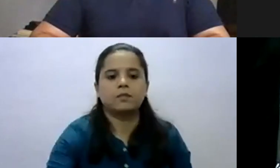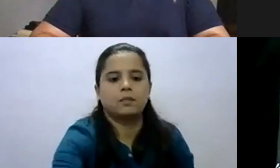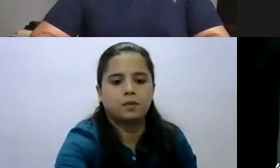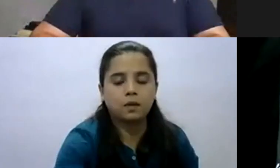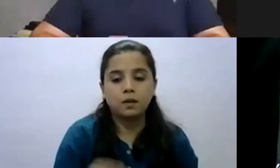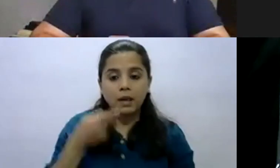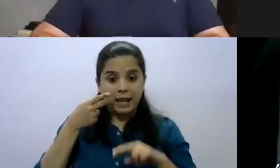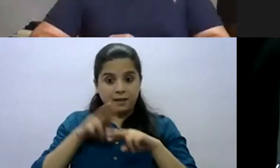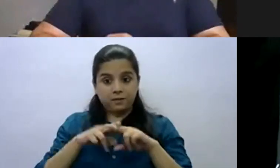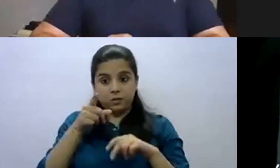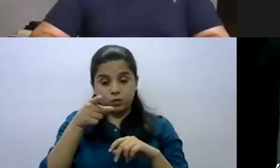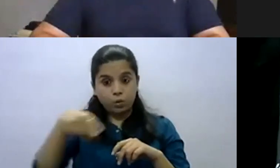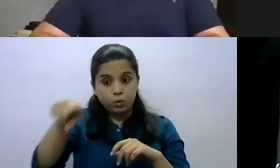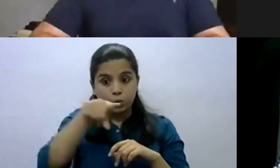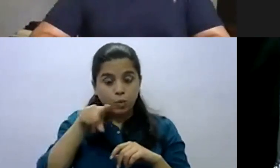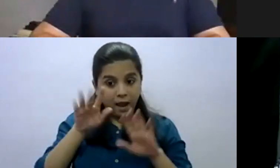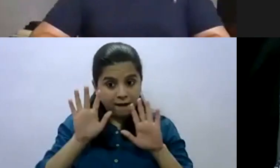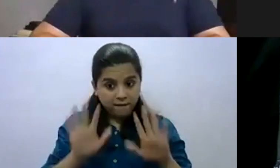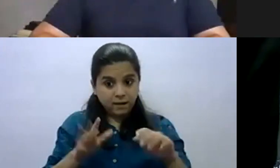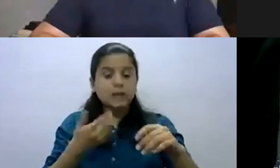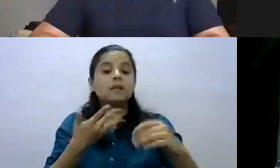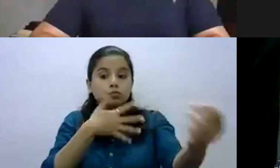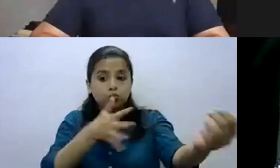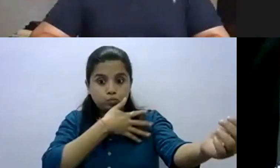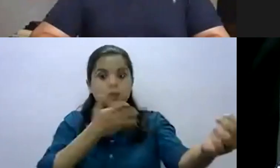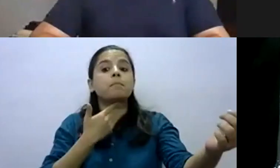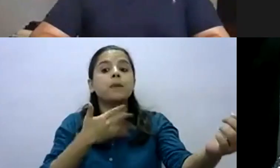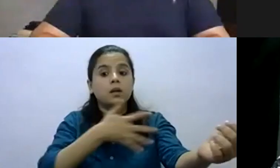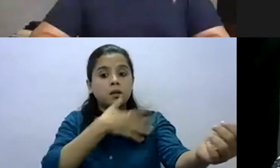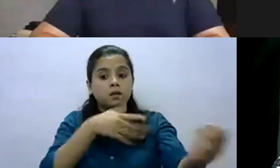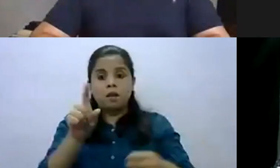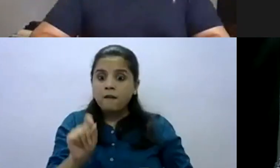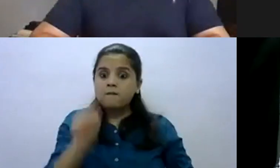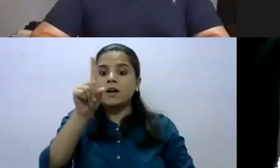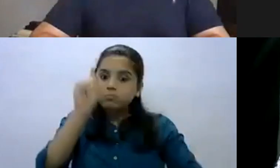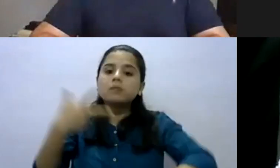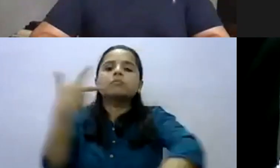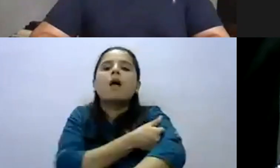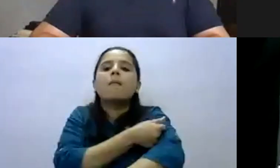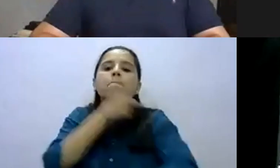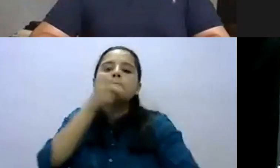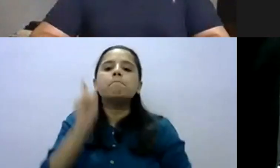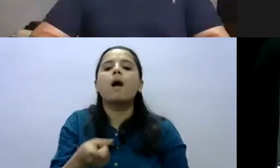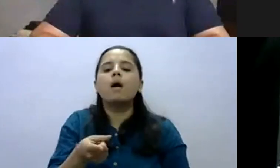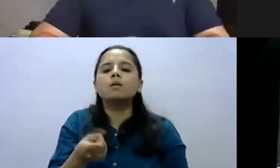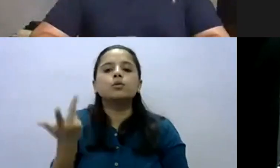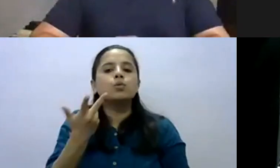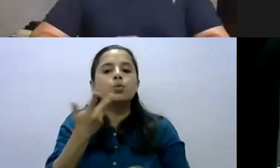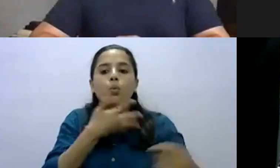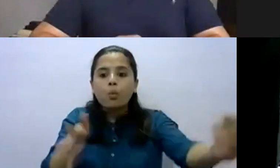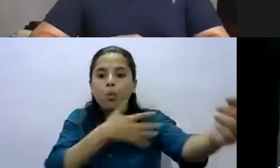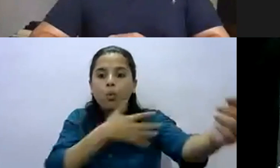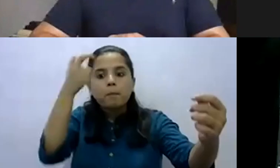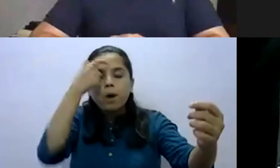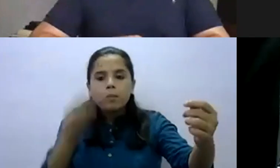in fact, if you have diabetes, you should be the first person to take the vaccine. Because with so much of